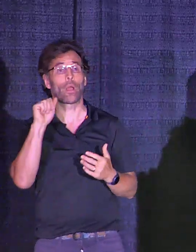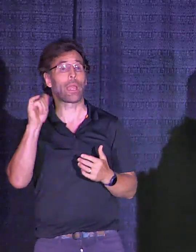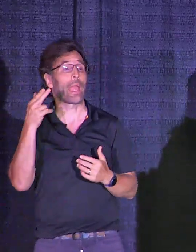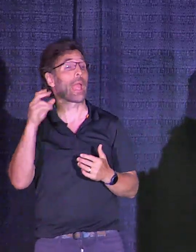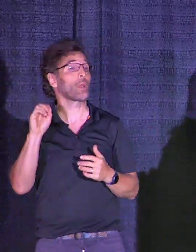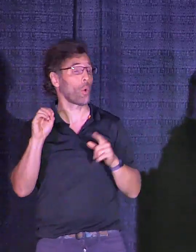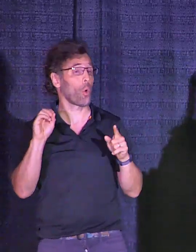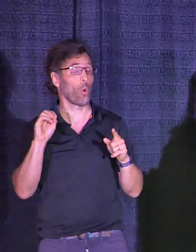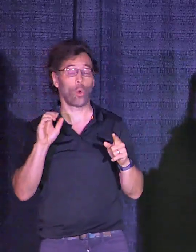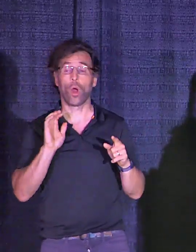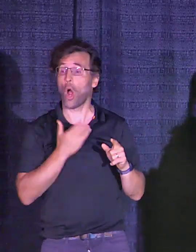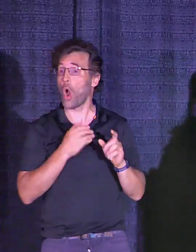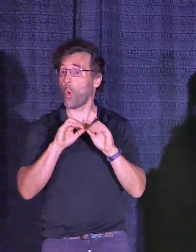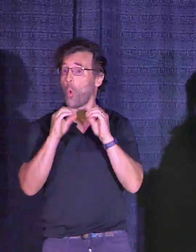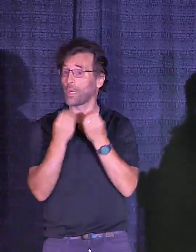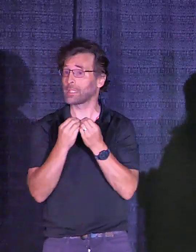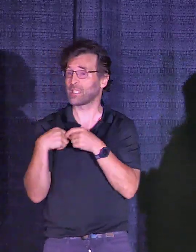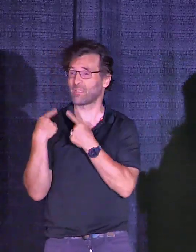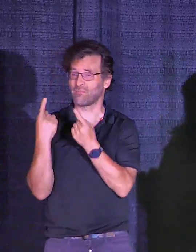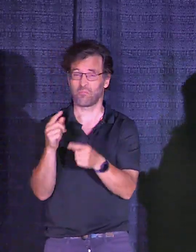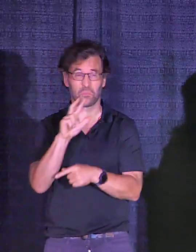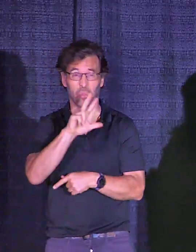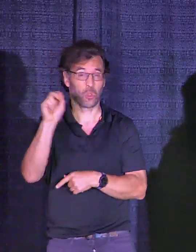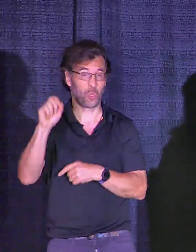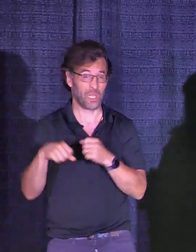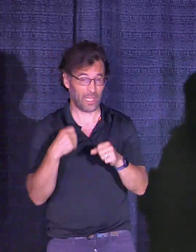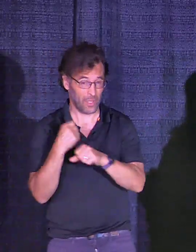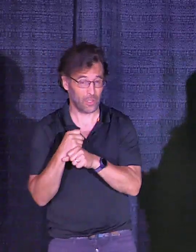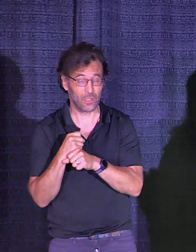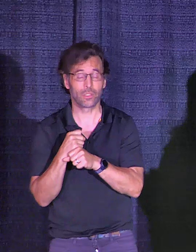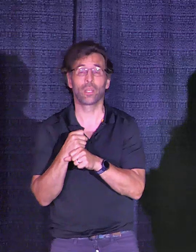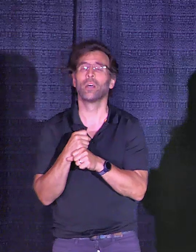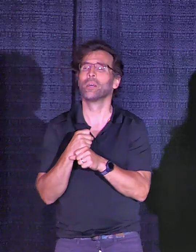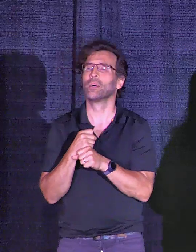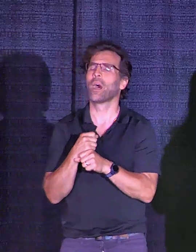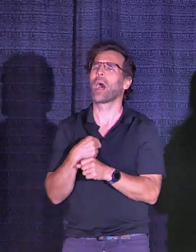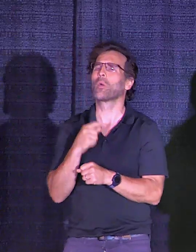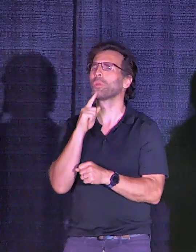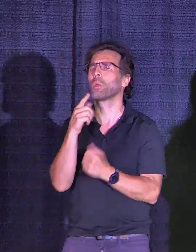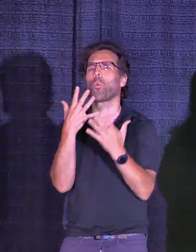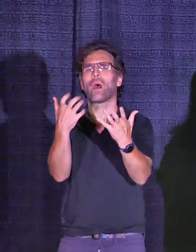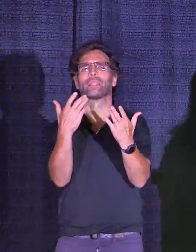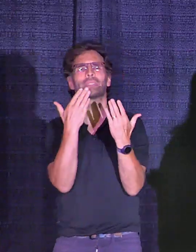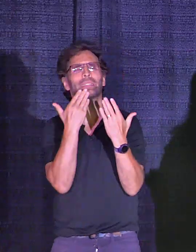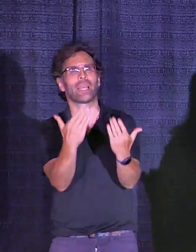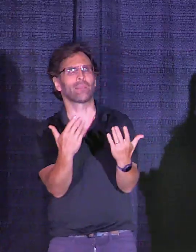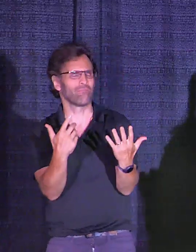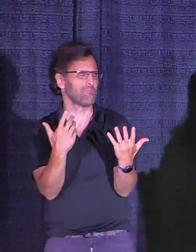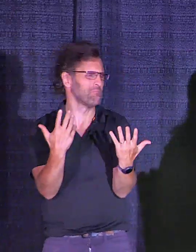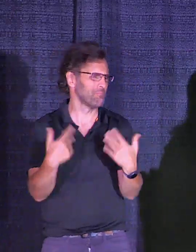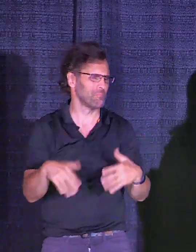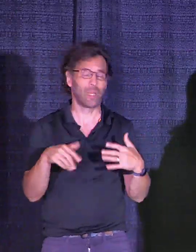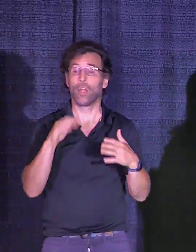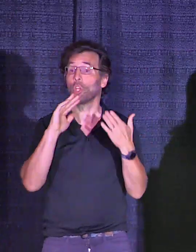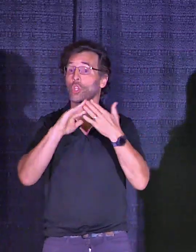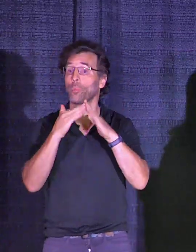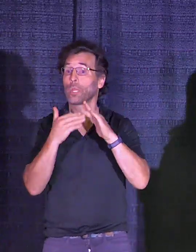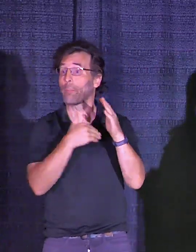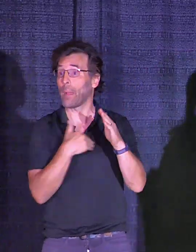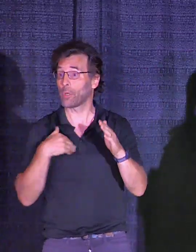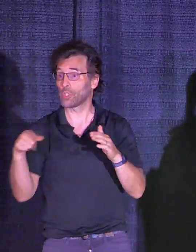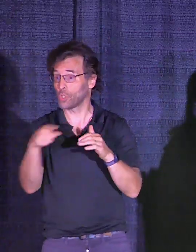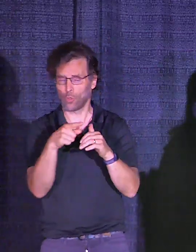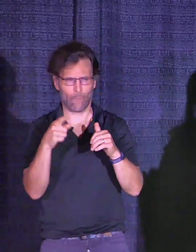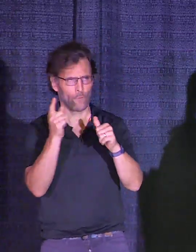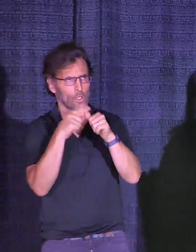an organization that's been around for 30 years, that I really want to say that there's been the community members who first